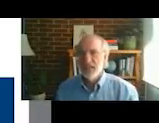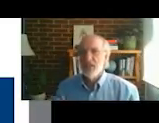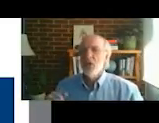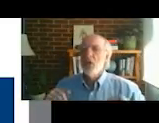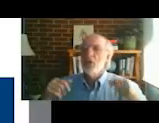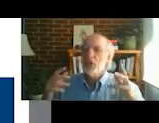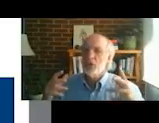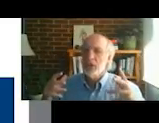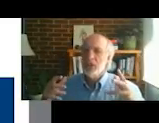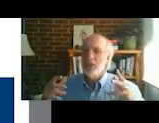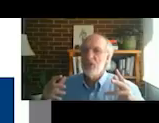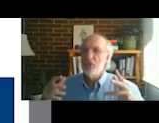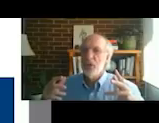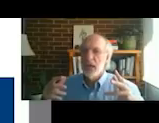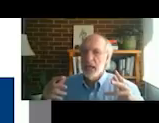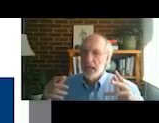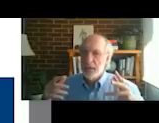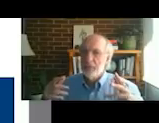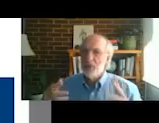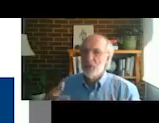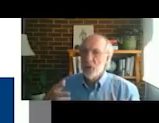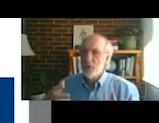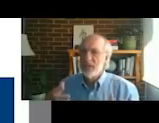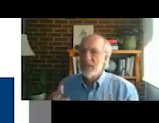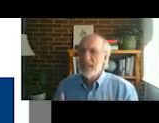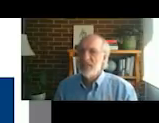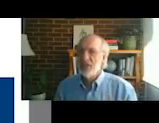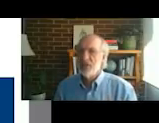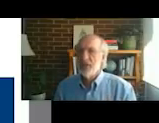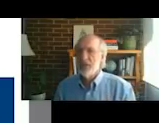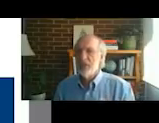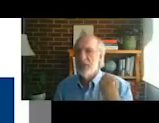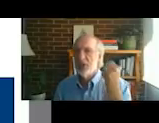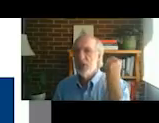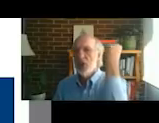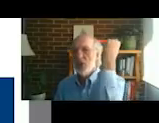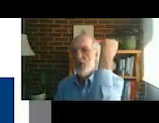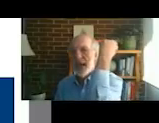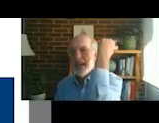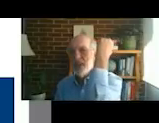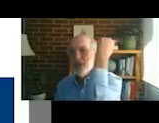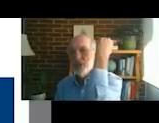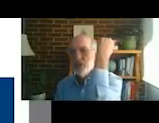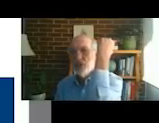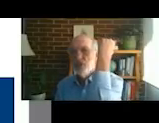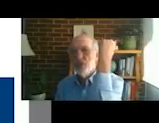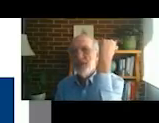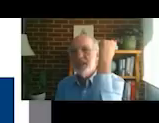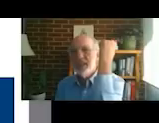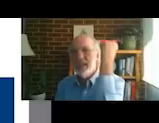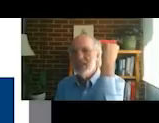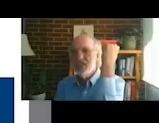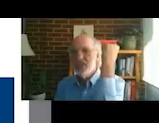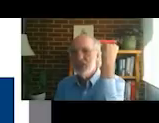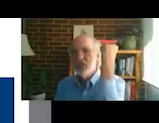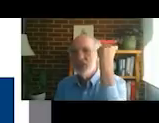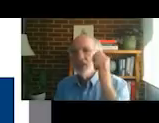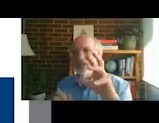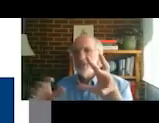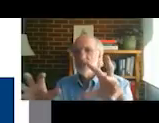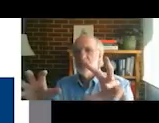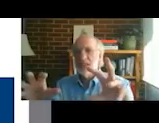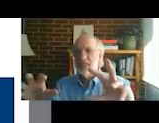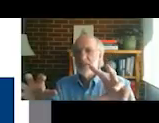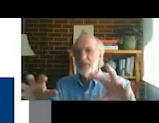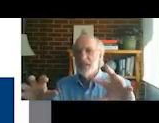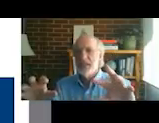out to the side. You're going to start with signs that are grounded. Cracker will be easier